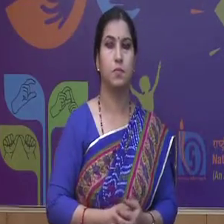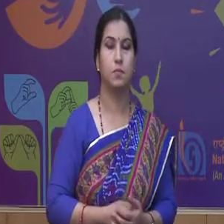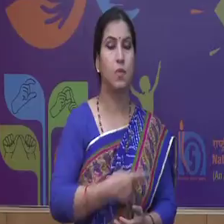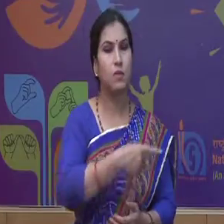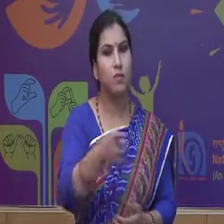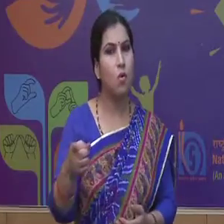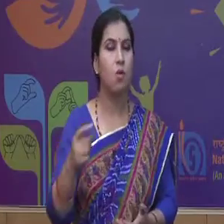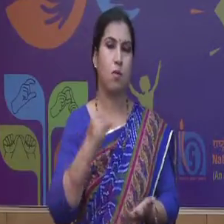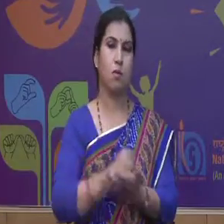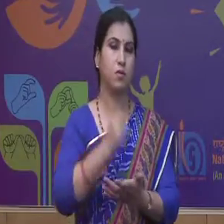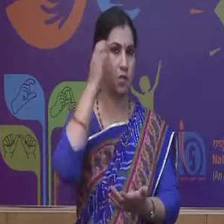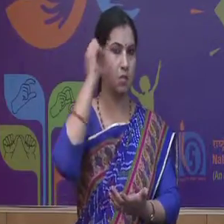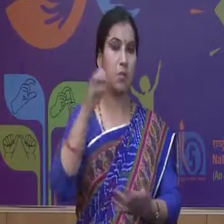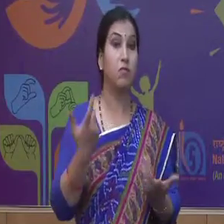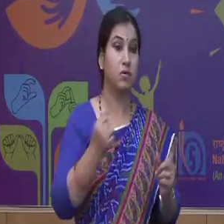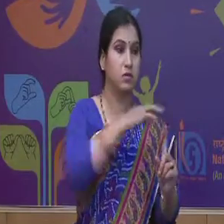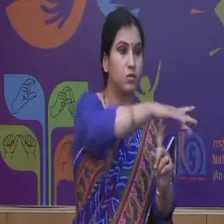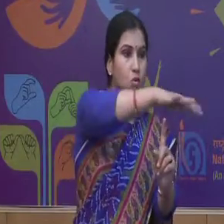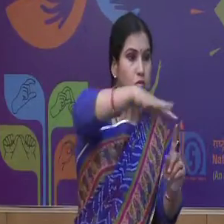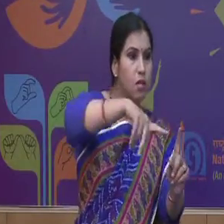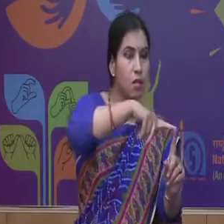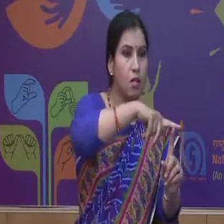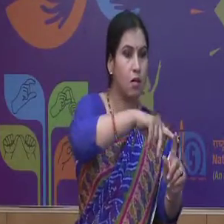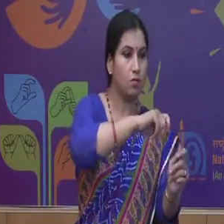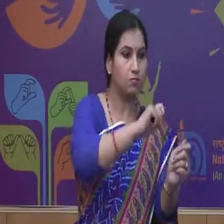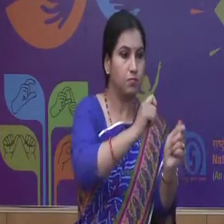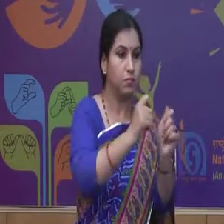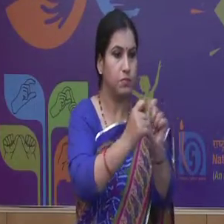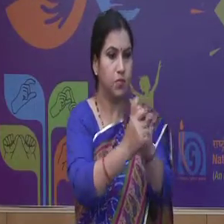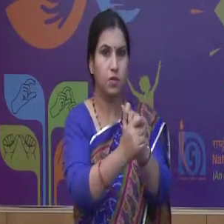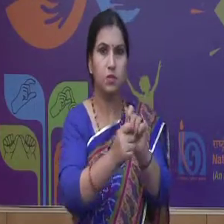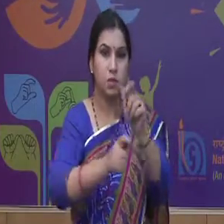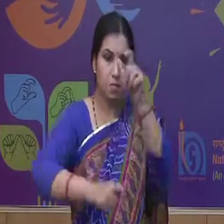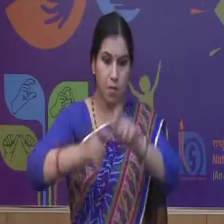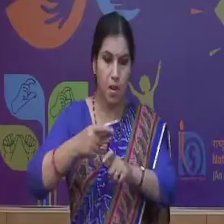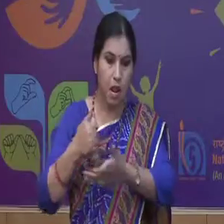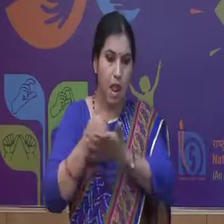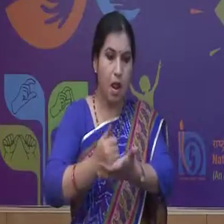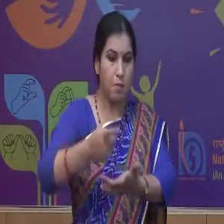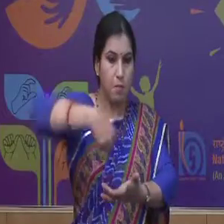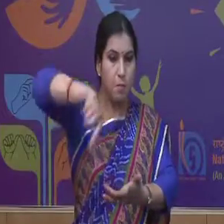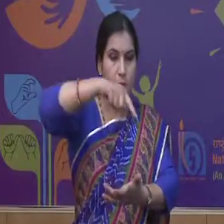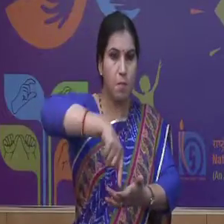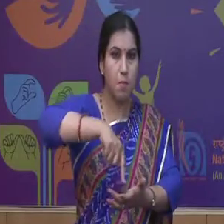We should remember that the social reformers played a very important role in changing the